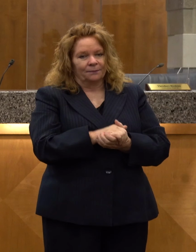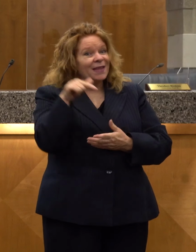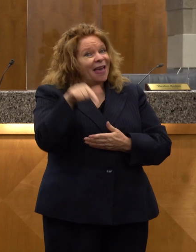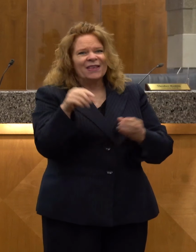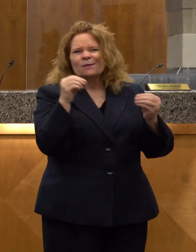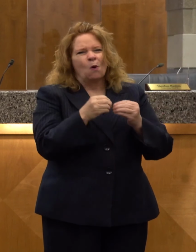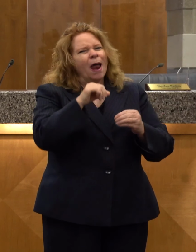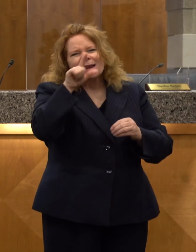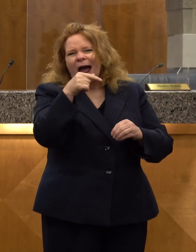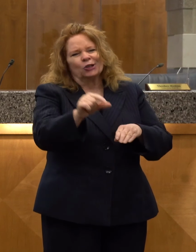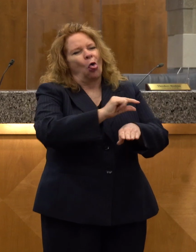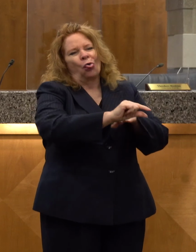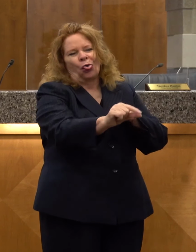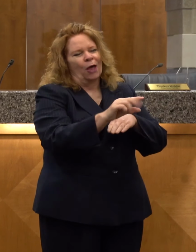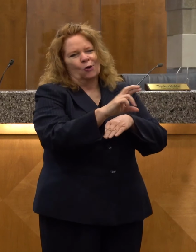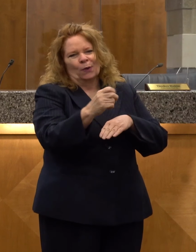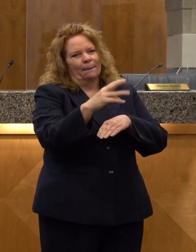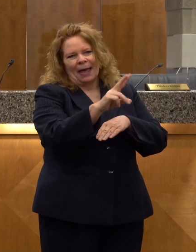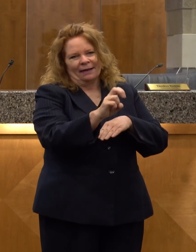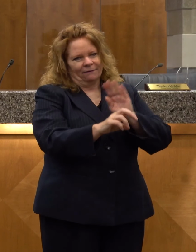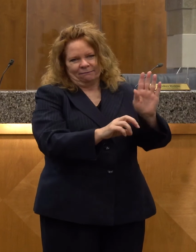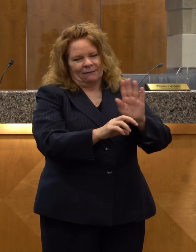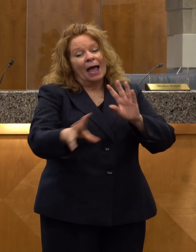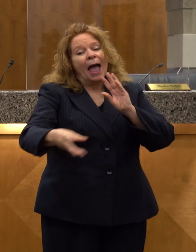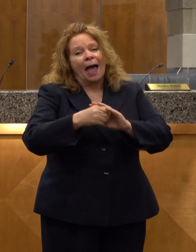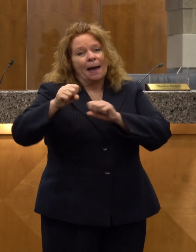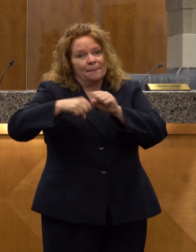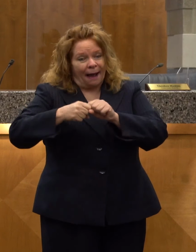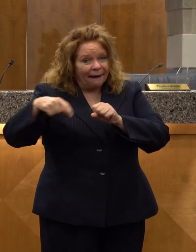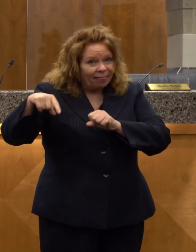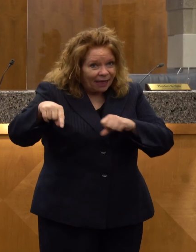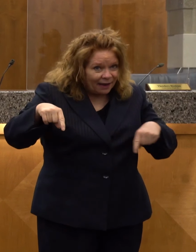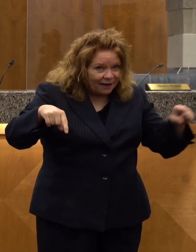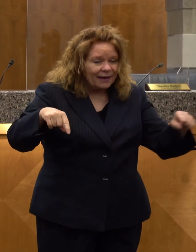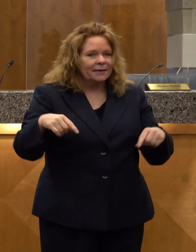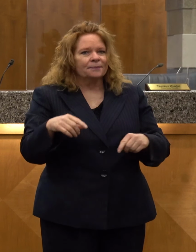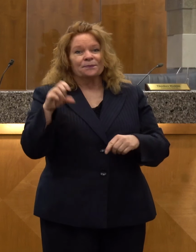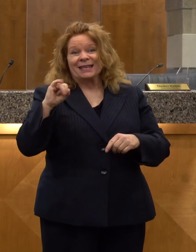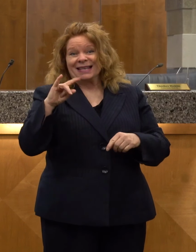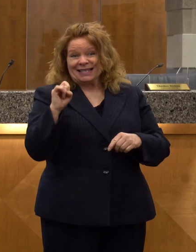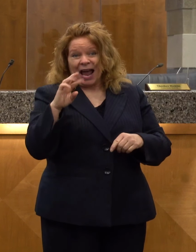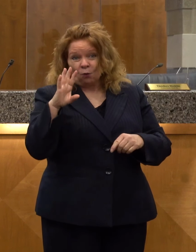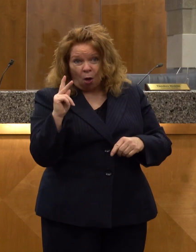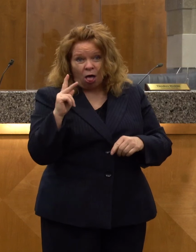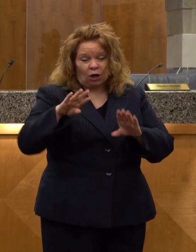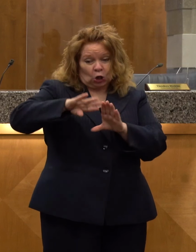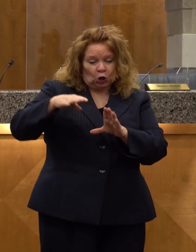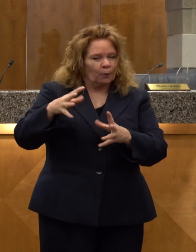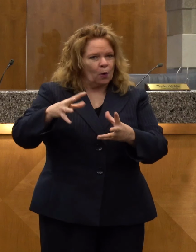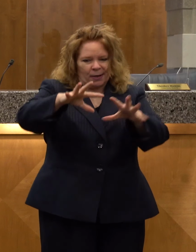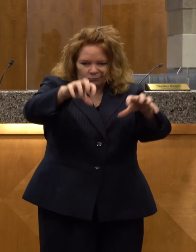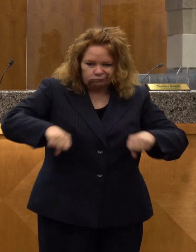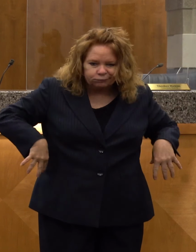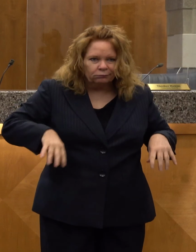a repaving project. In addition to dedicated bike lanes, deteriorating sidewalks and curbs will be removed